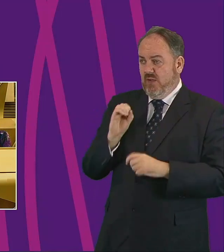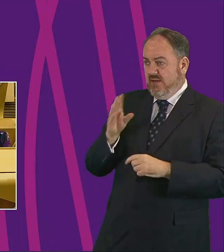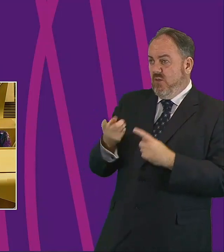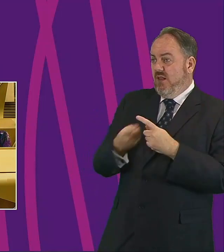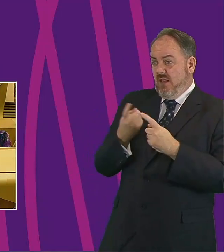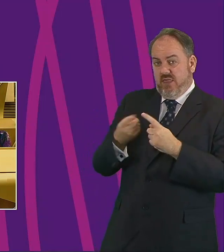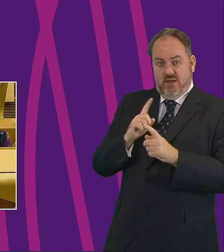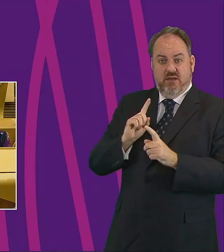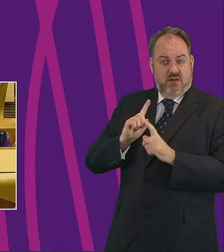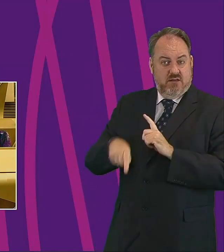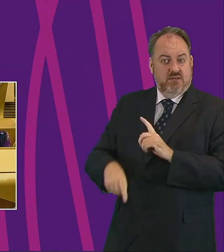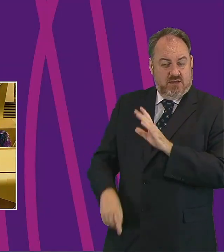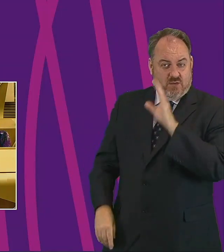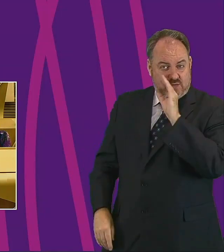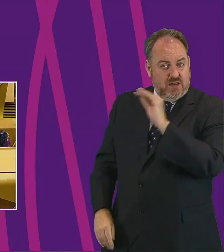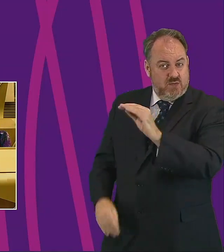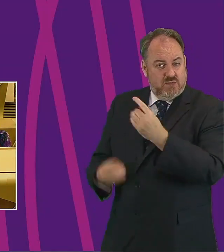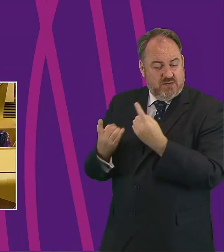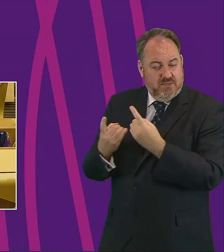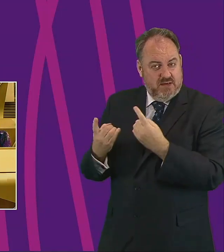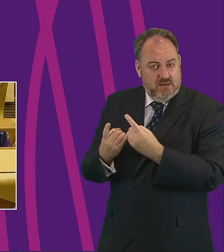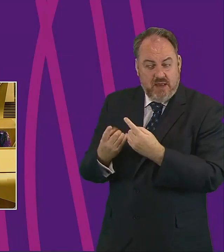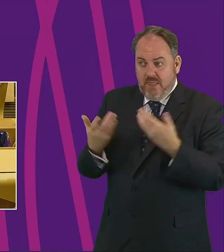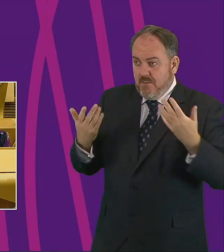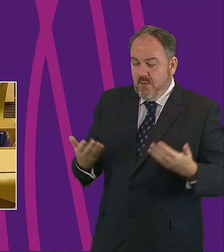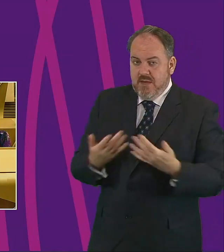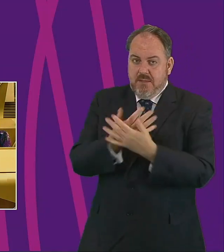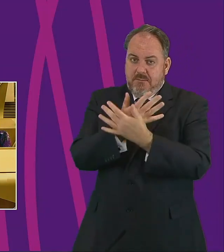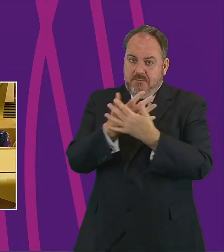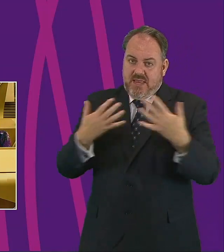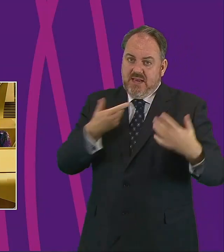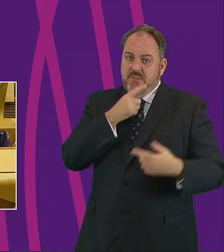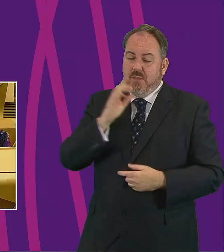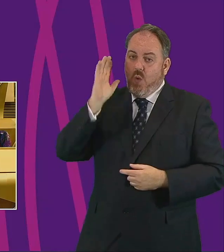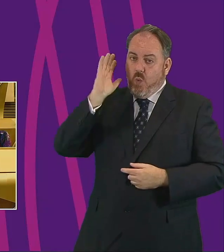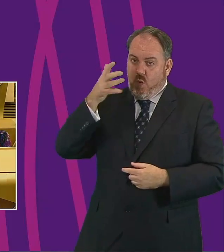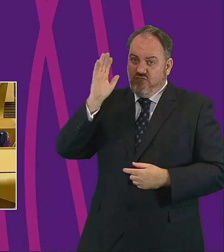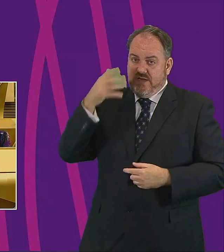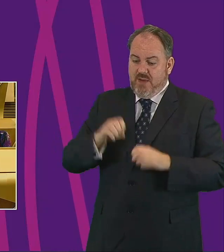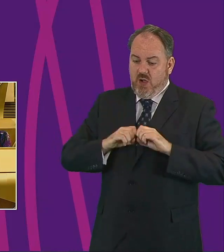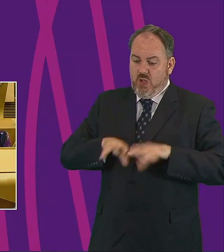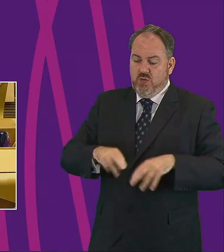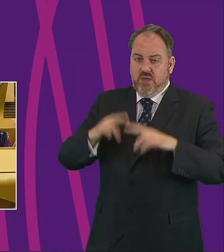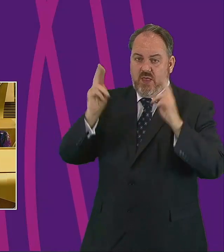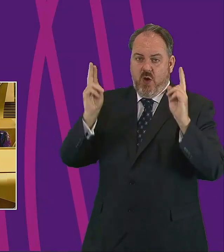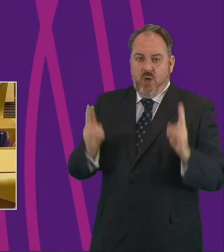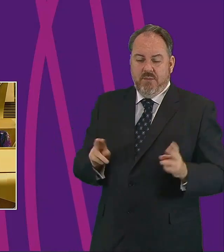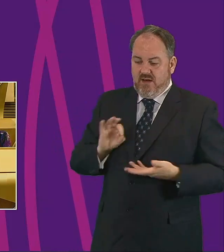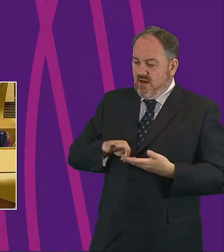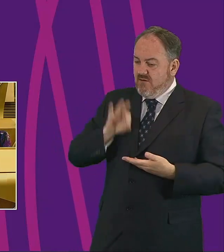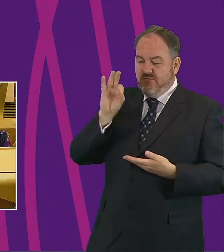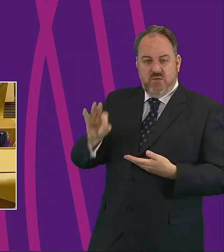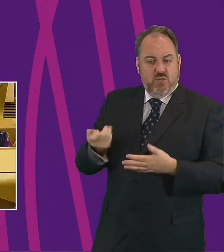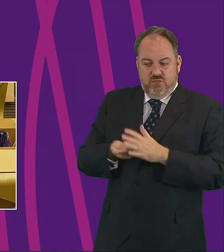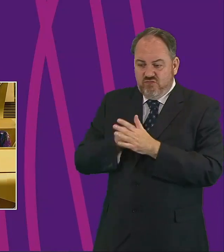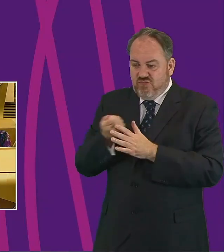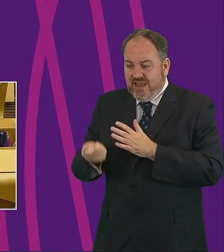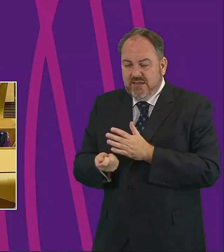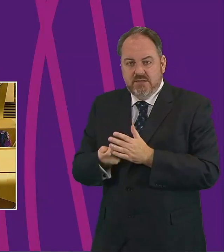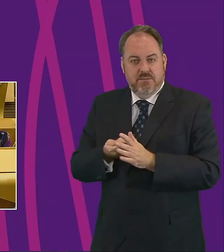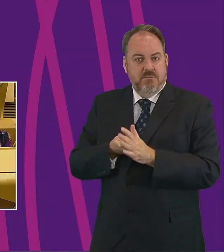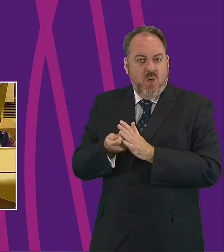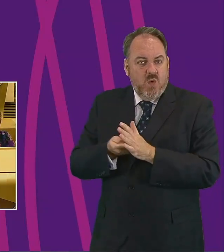are anxious. People are anxious about losing their homes, as more and more people are